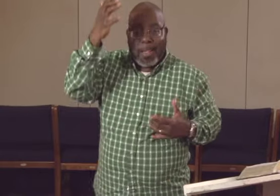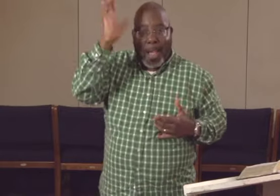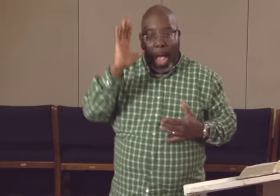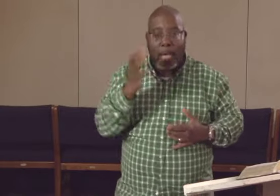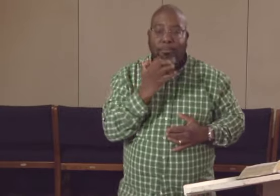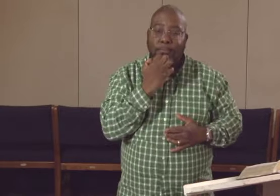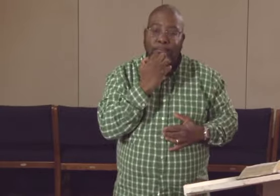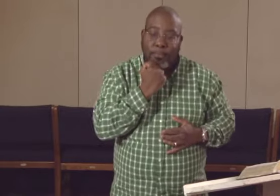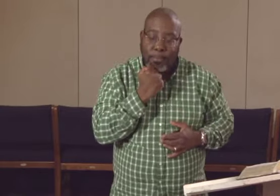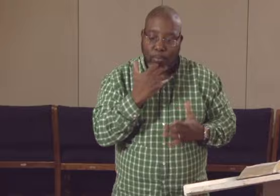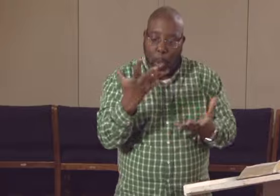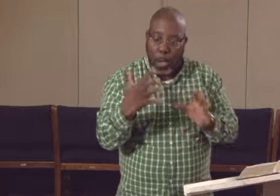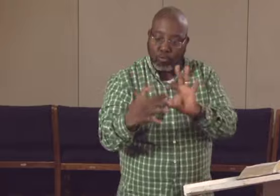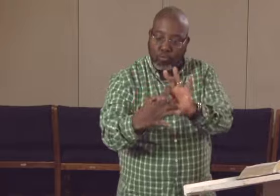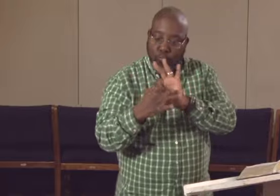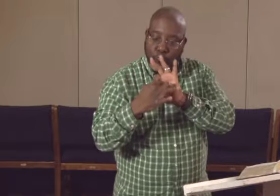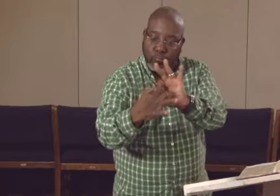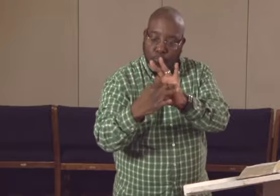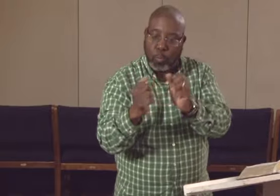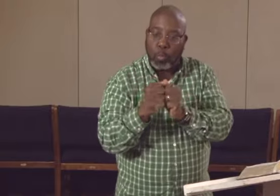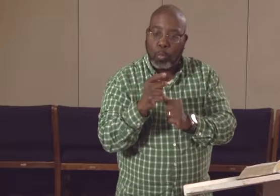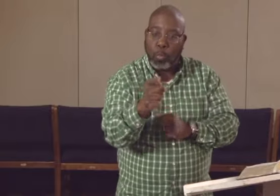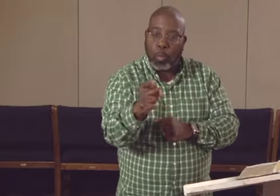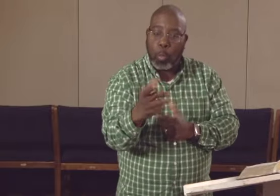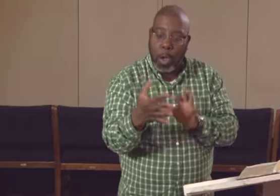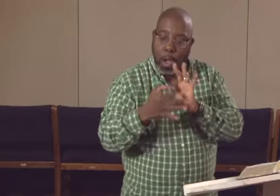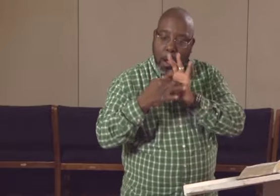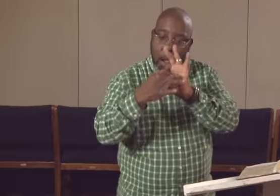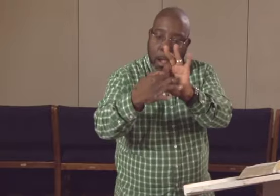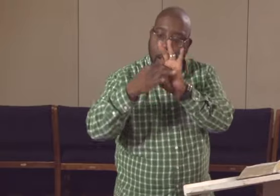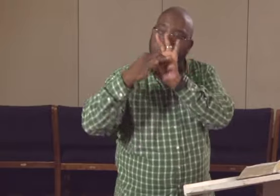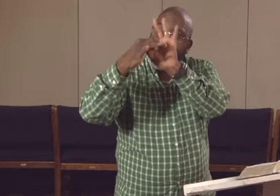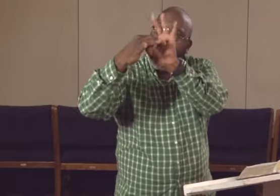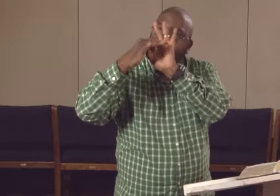show me if there's anything not right, because what's important with me and